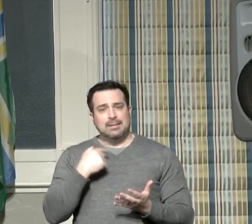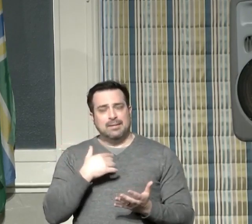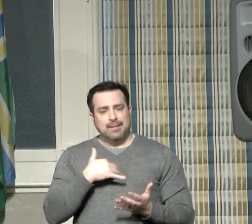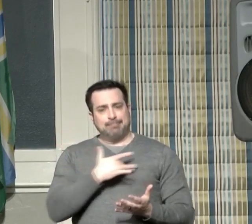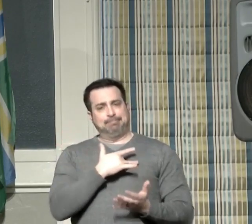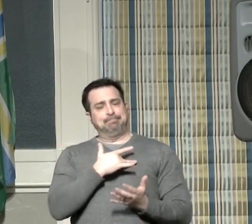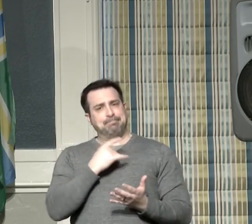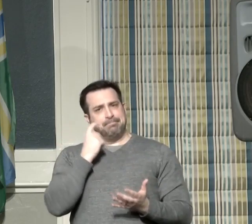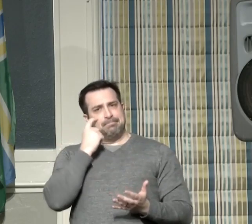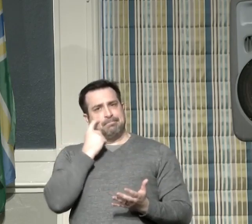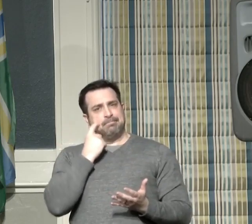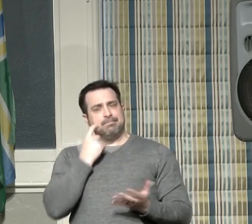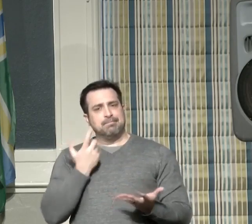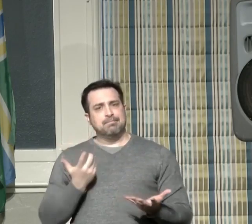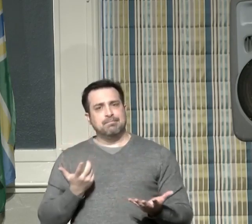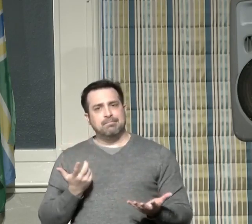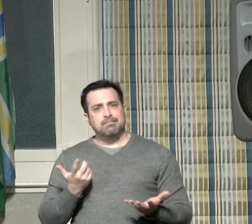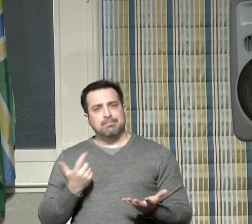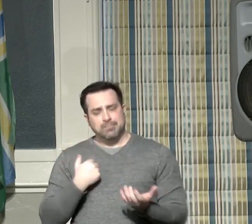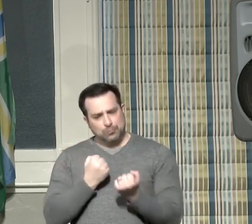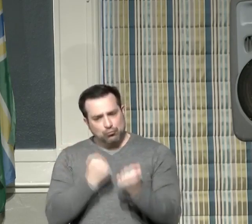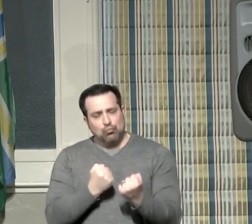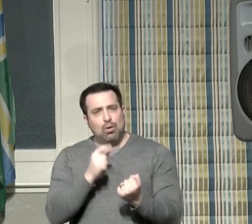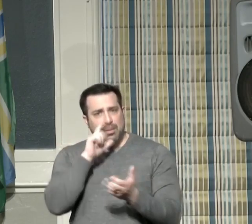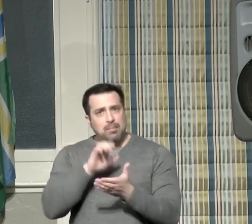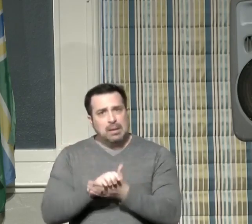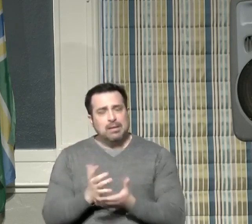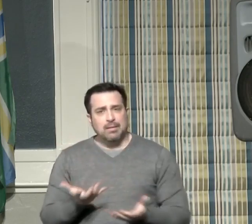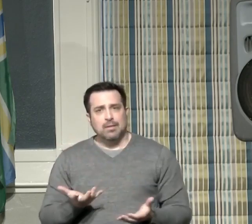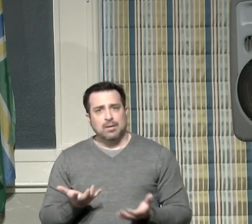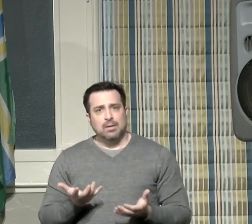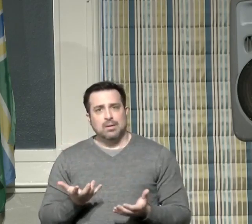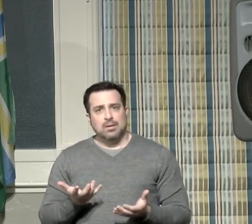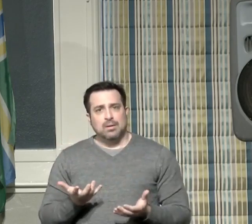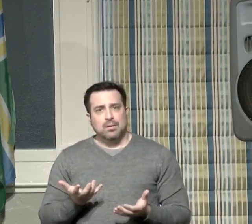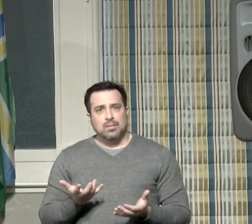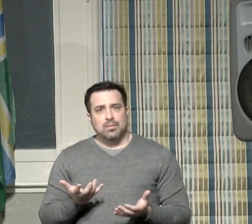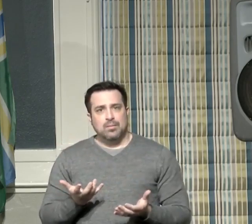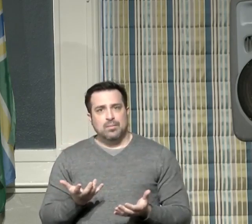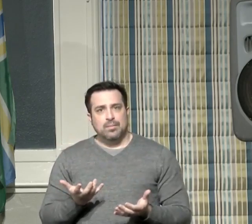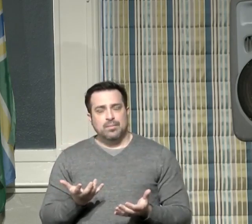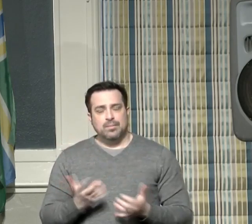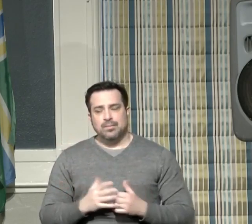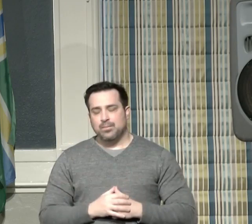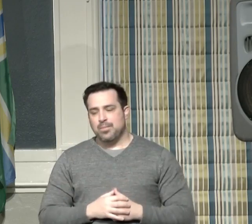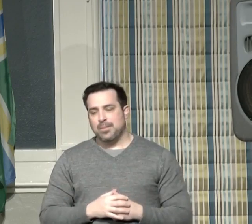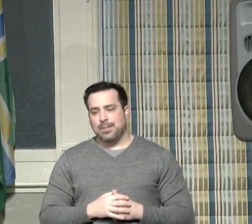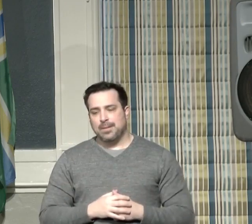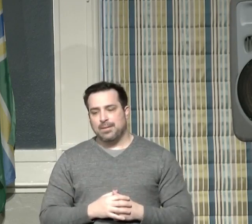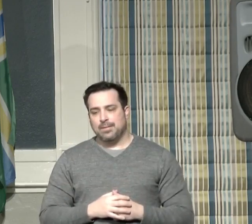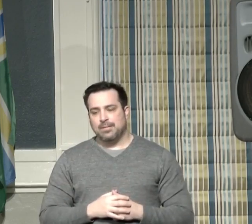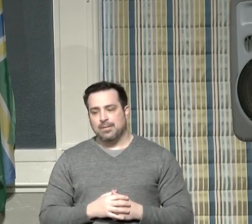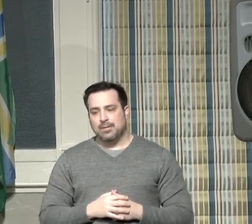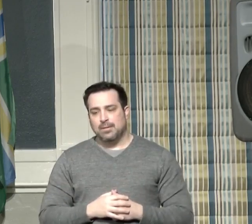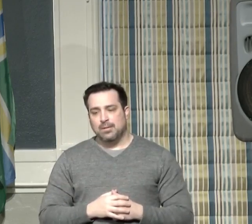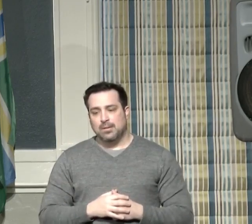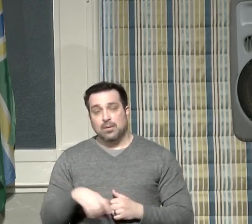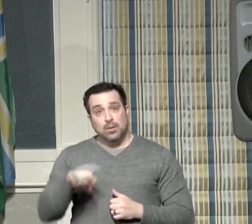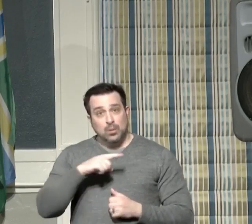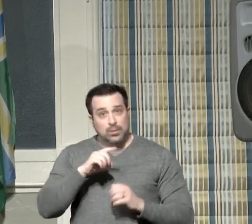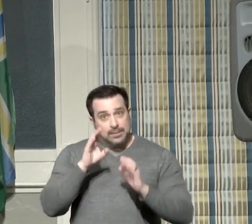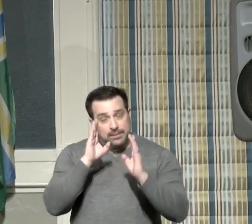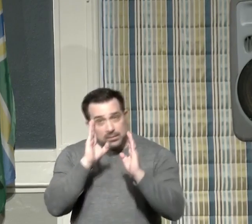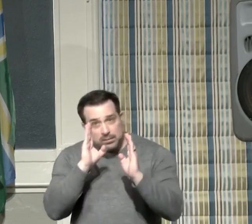this, because I strongly, strongly believe it. Is that the more we pay attention,